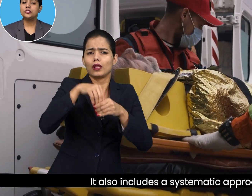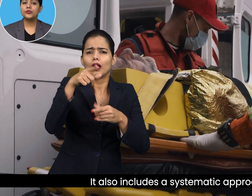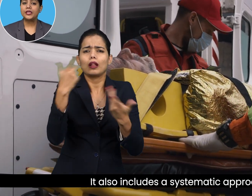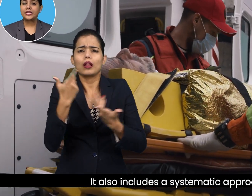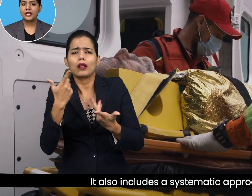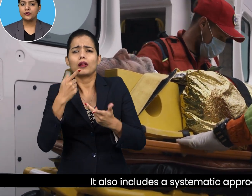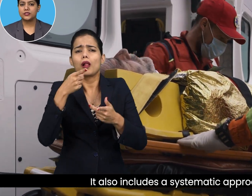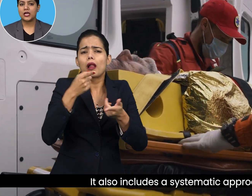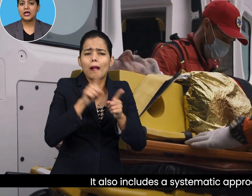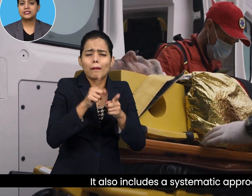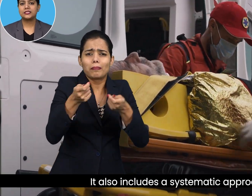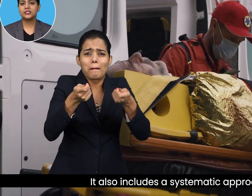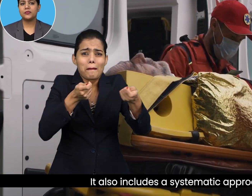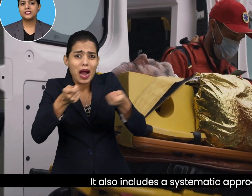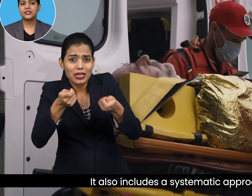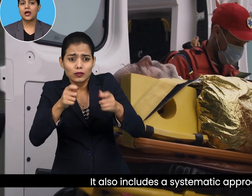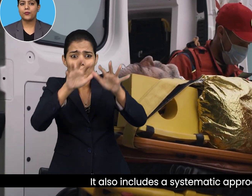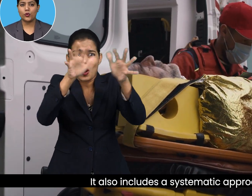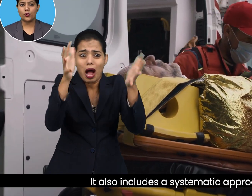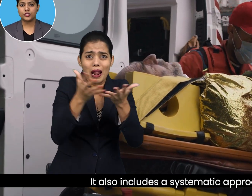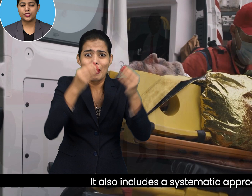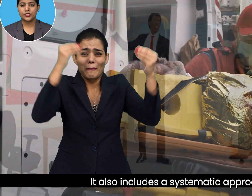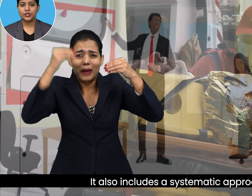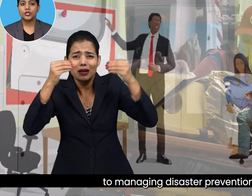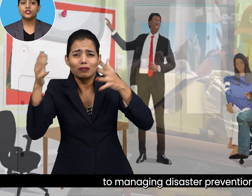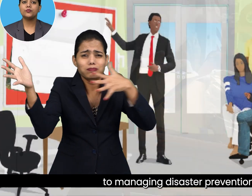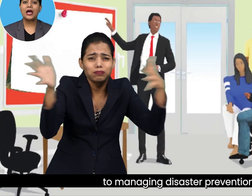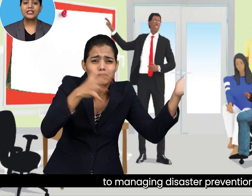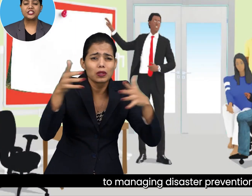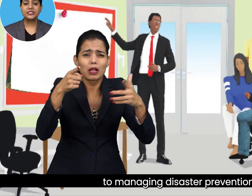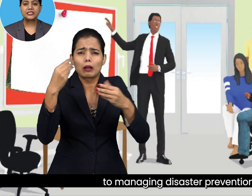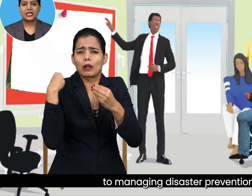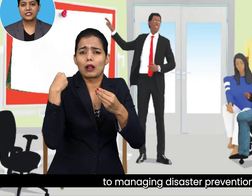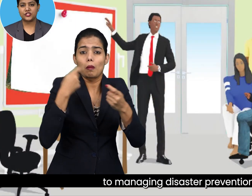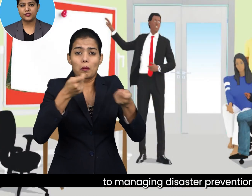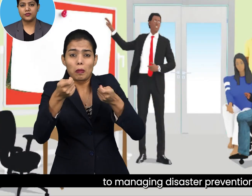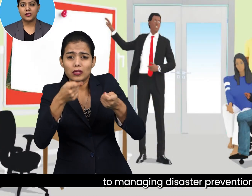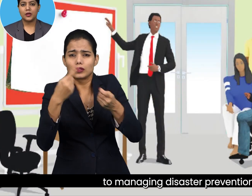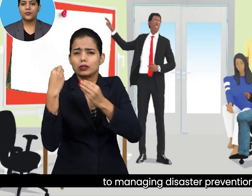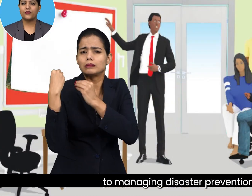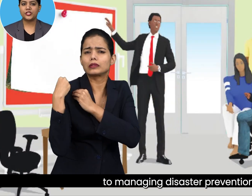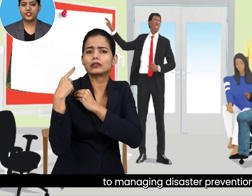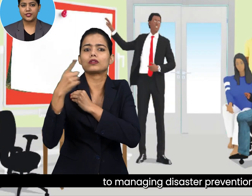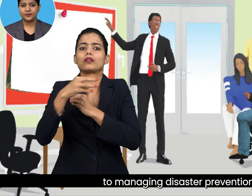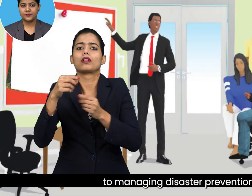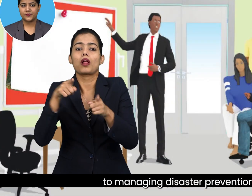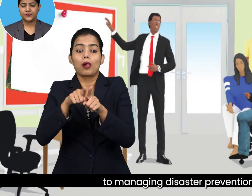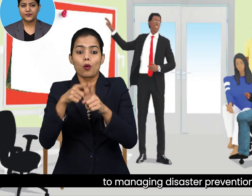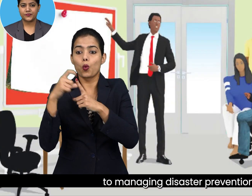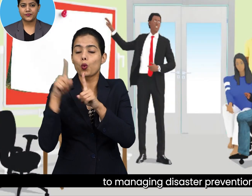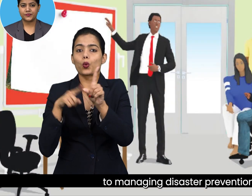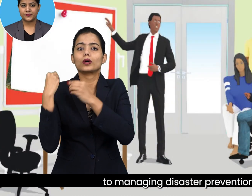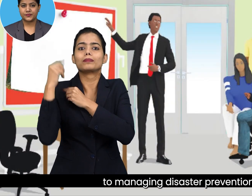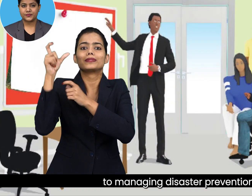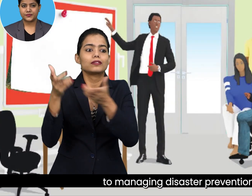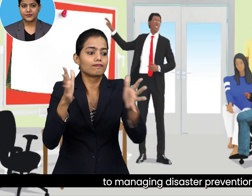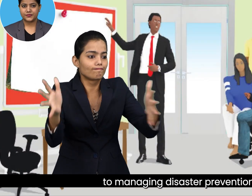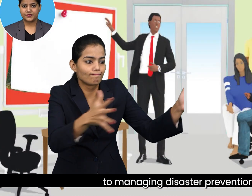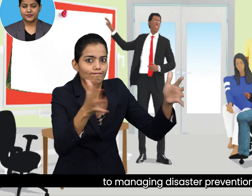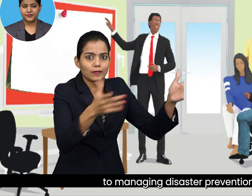It also includes a systematic approach to managing disaster prevention,